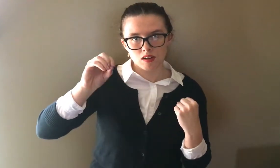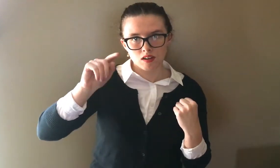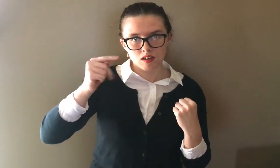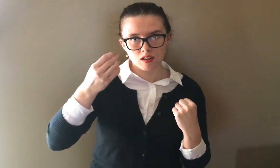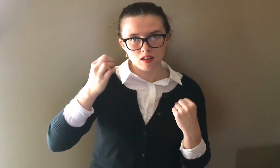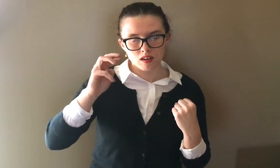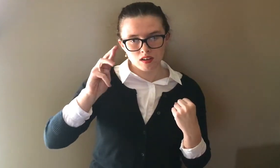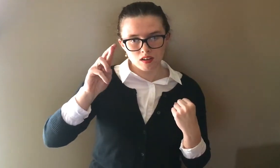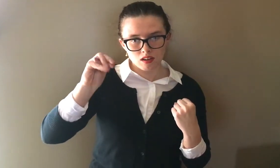hypothermia,